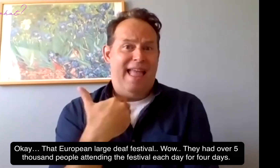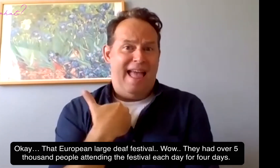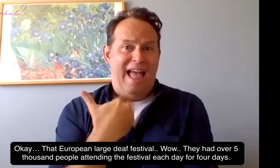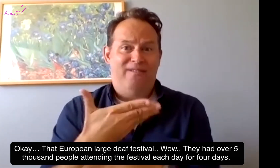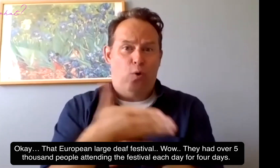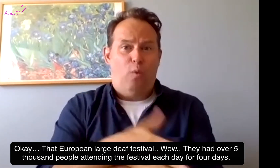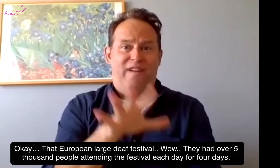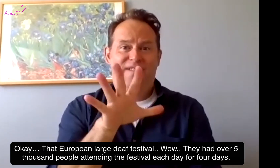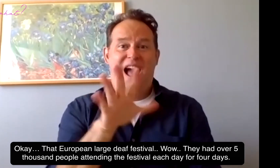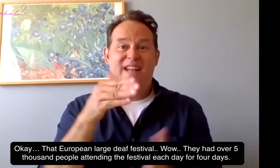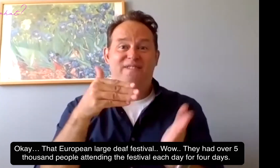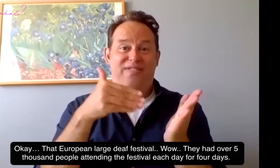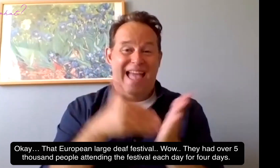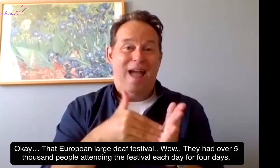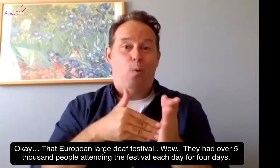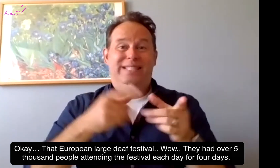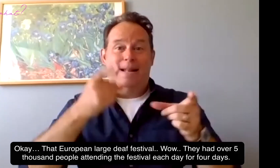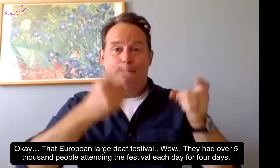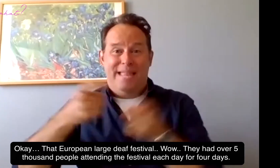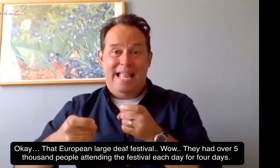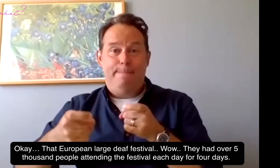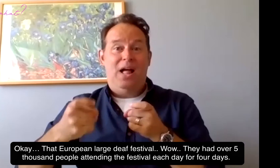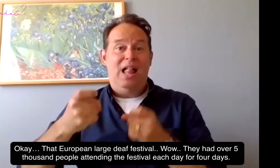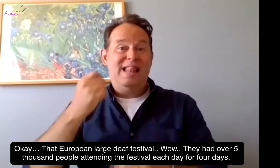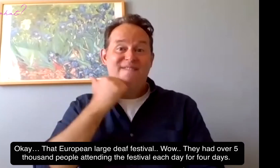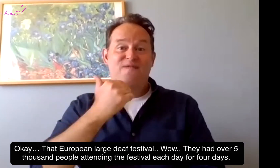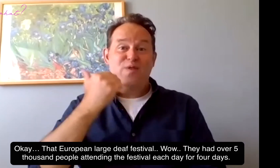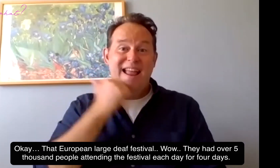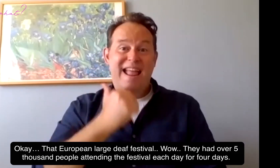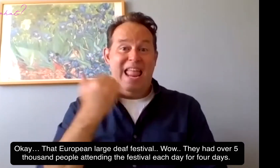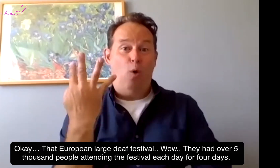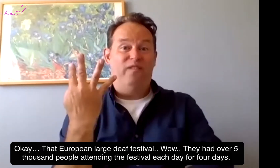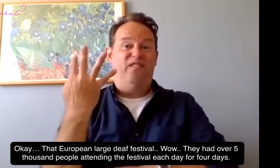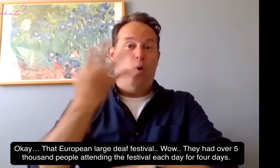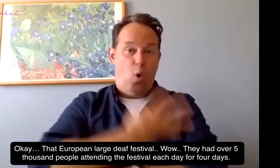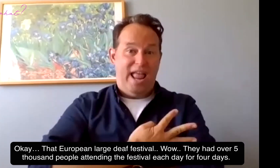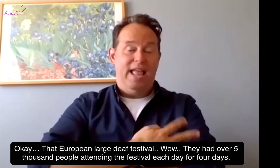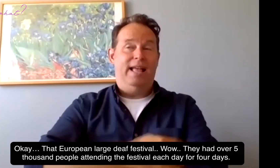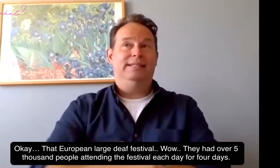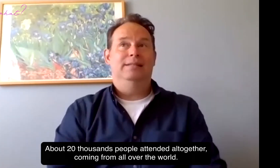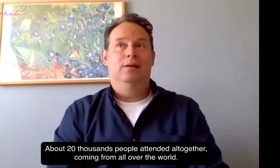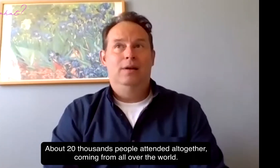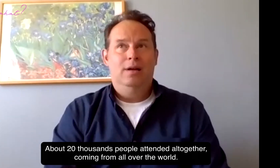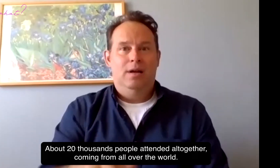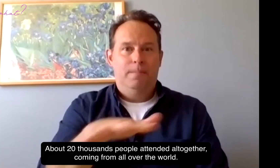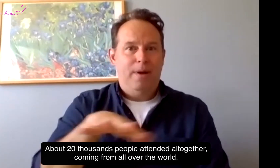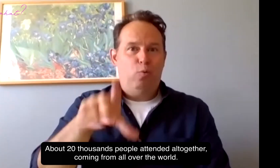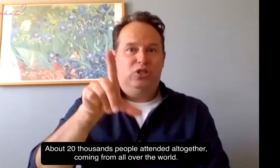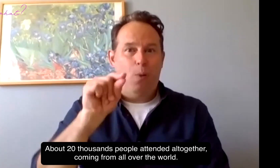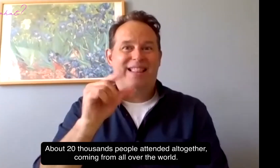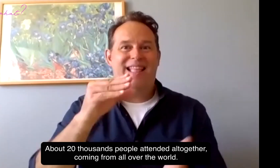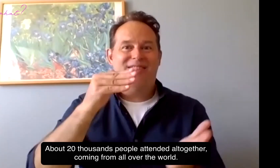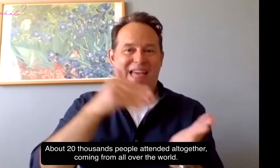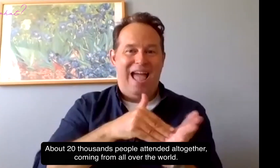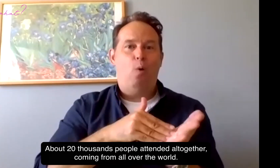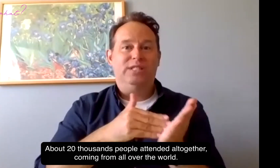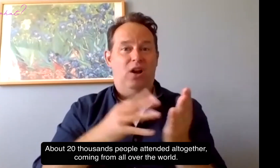had over 5,000 people attending the festival each day for four days. About 20,000 people